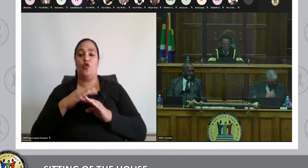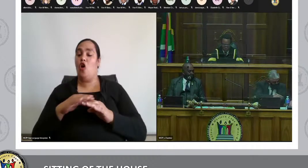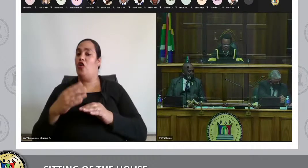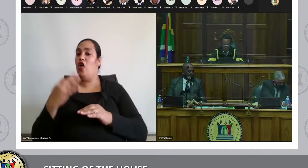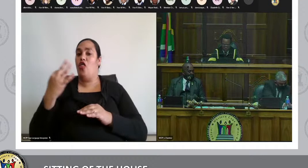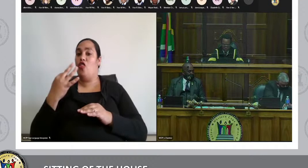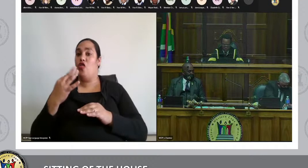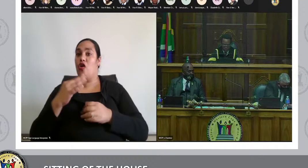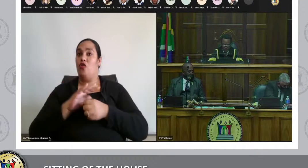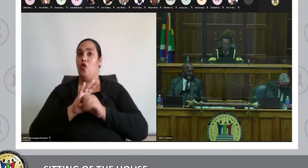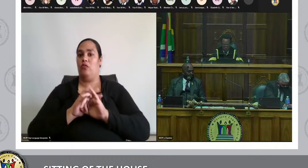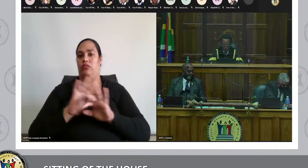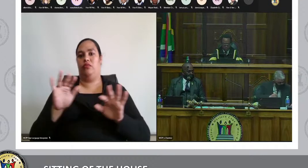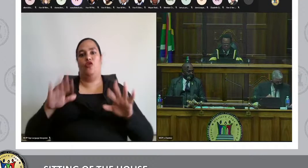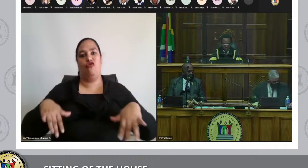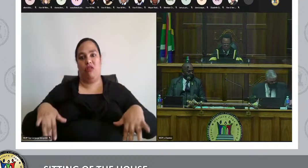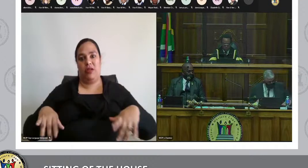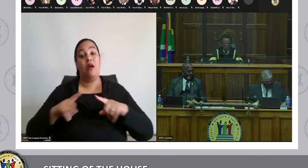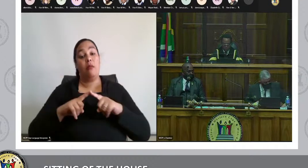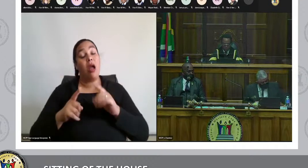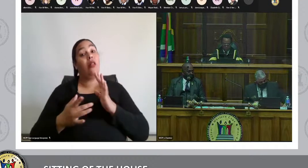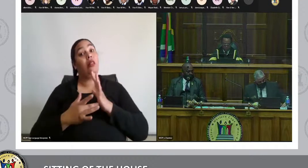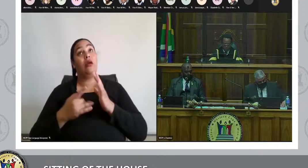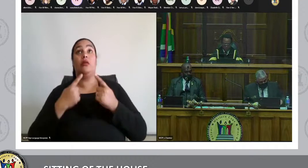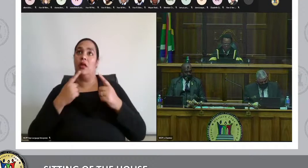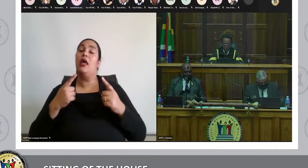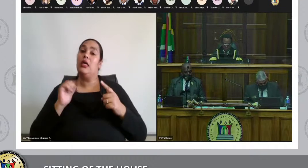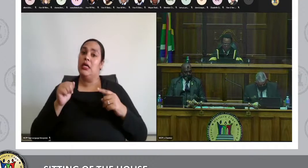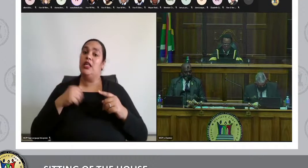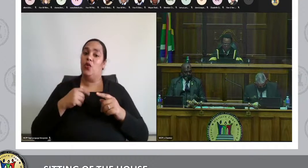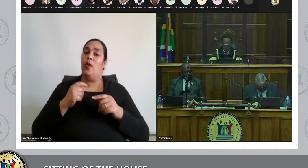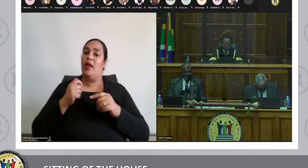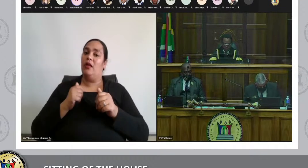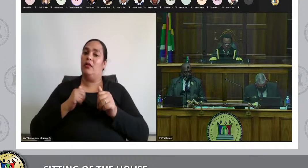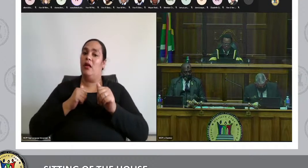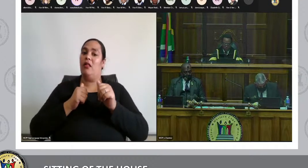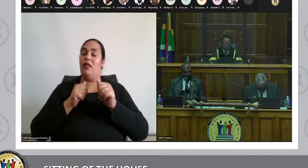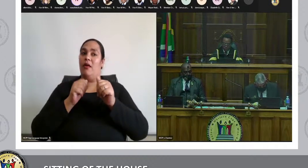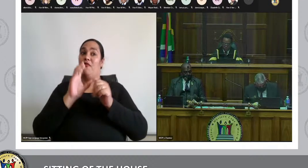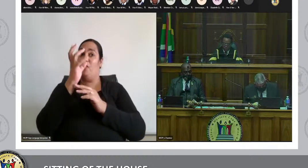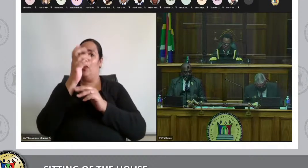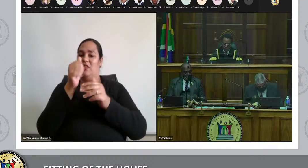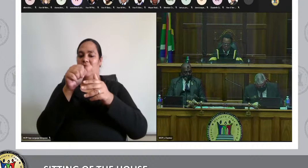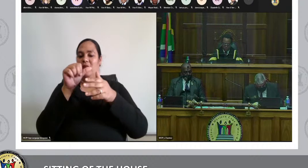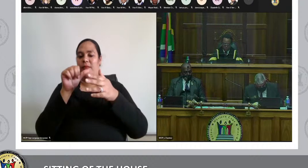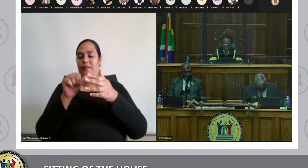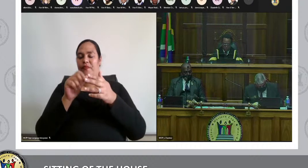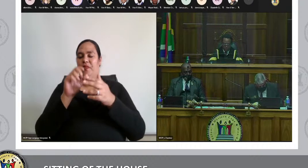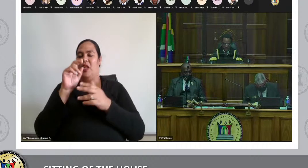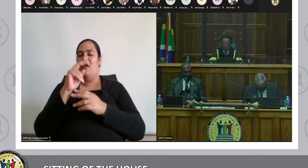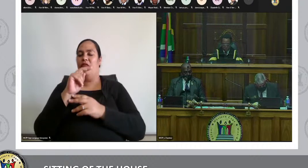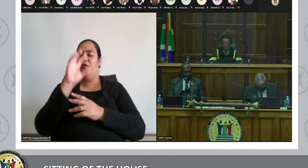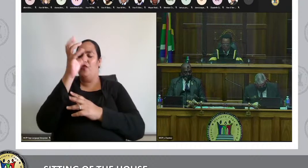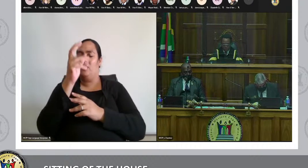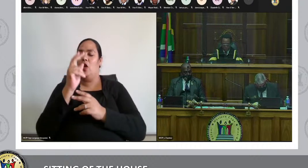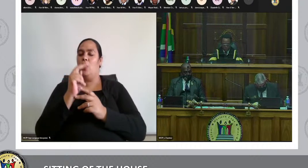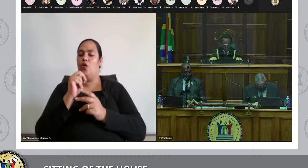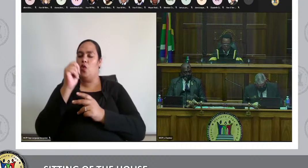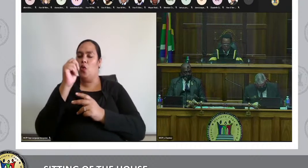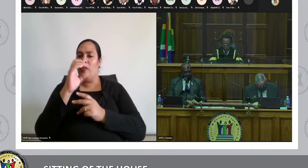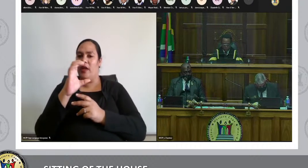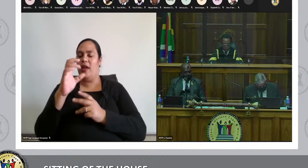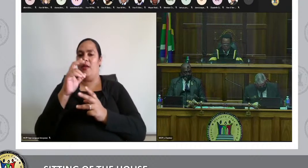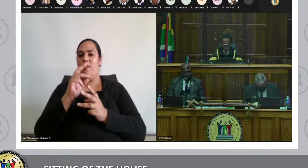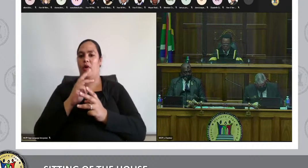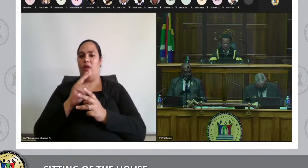yet, technically speaking, yes, we are trailing behind the Free State, the Northwest, the Northern Cape, and Gauteng were already in the